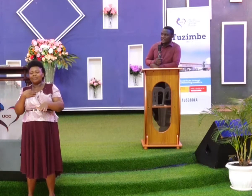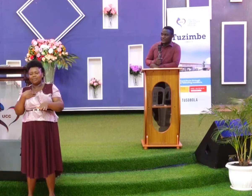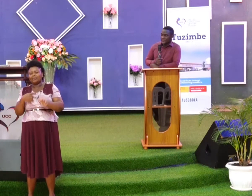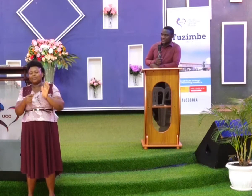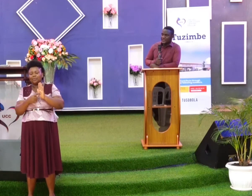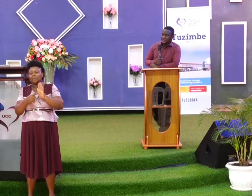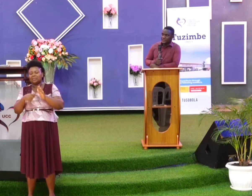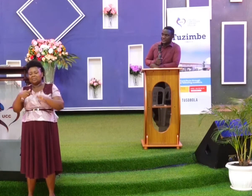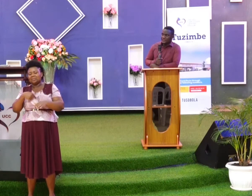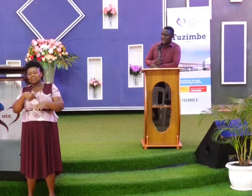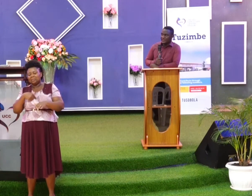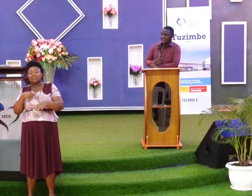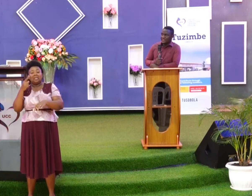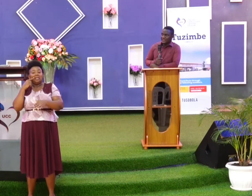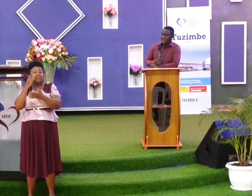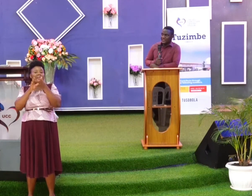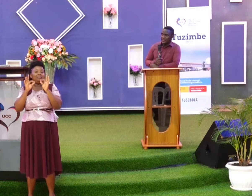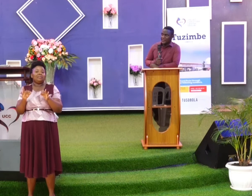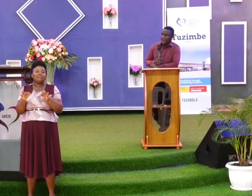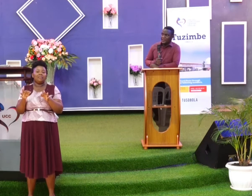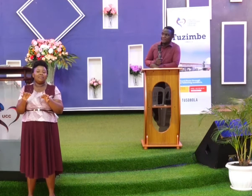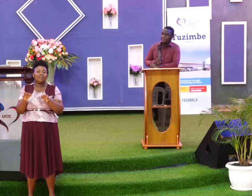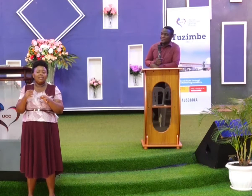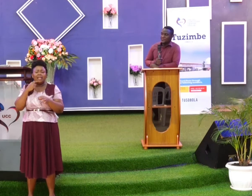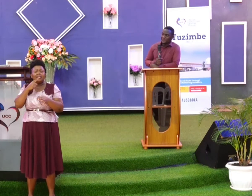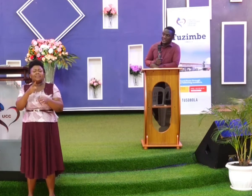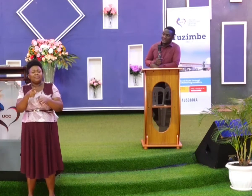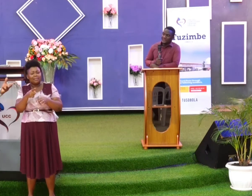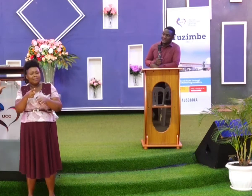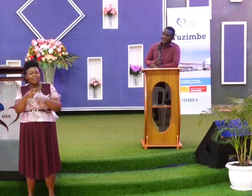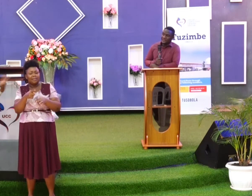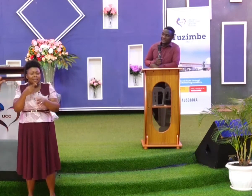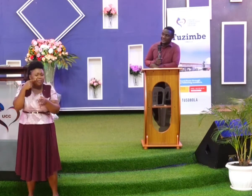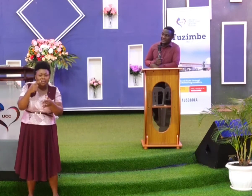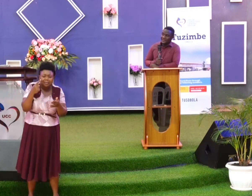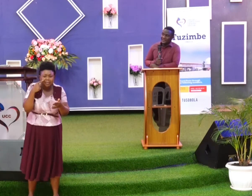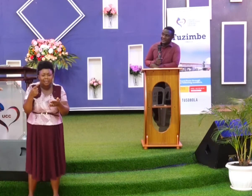I wanted to fit in them to show them that I watched something. And I